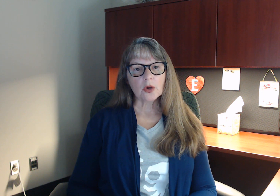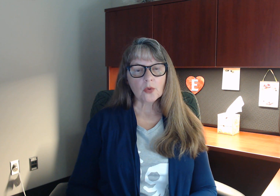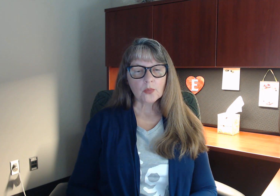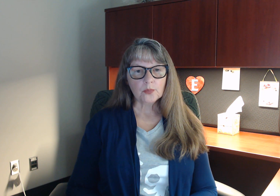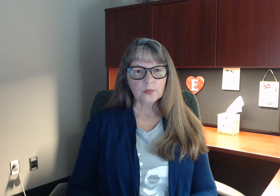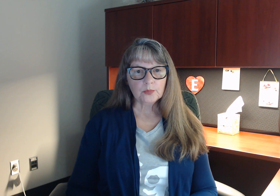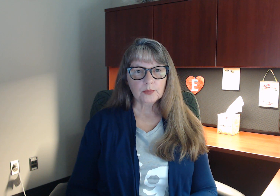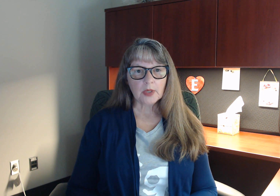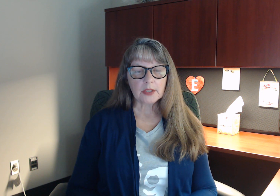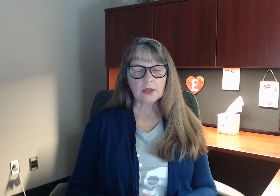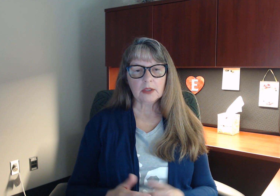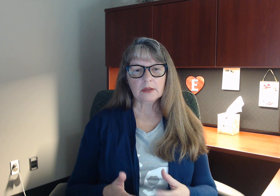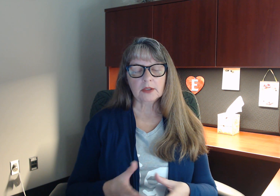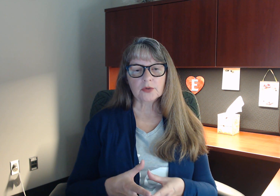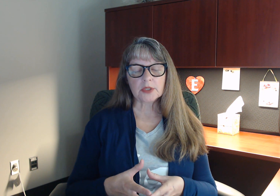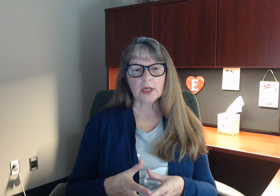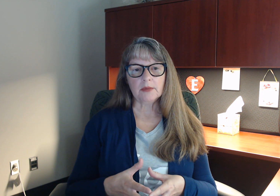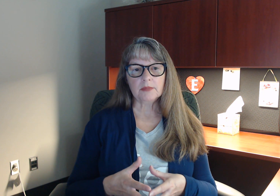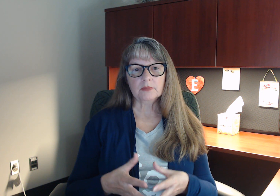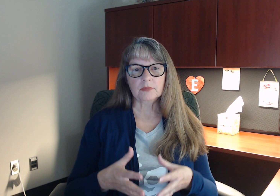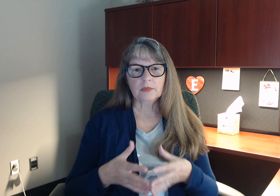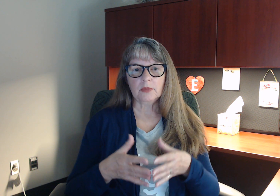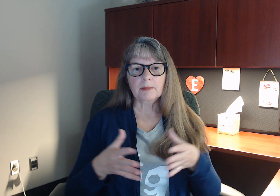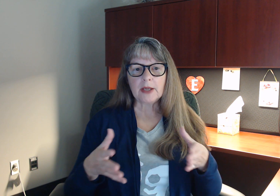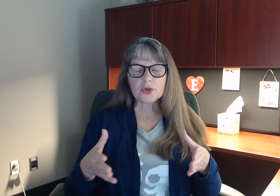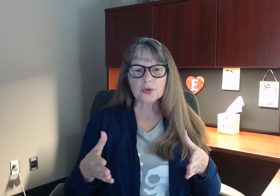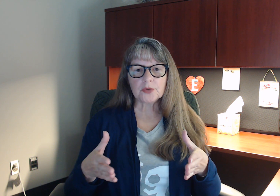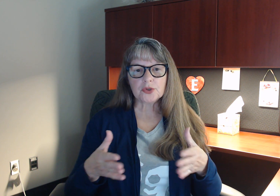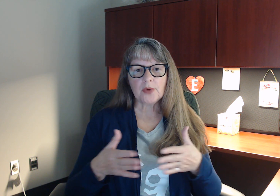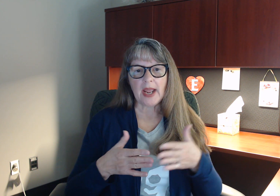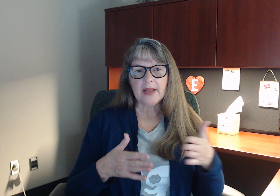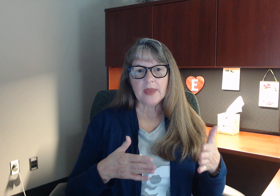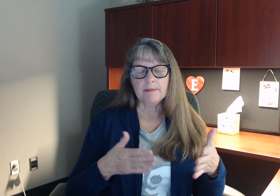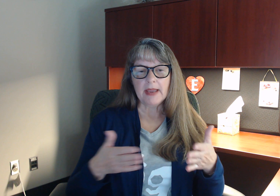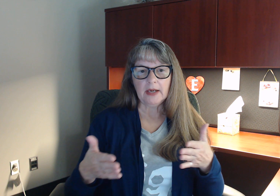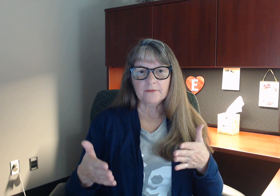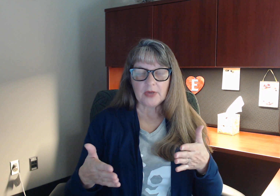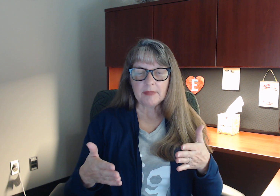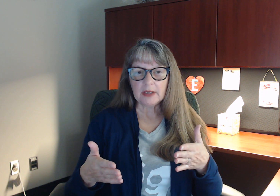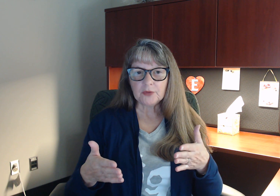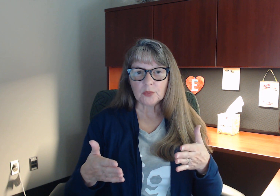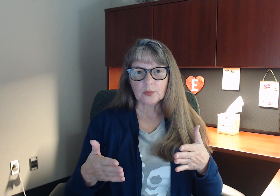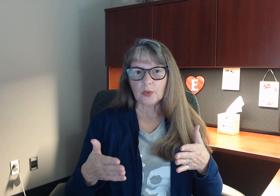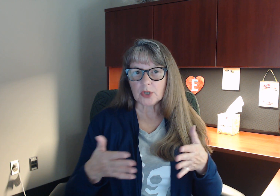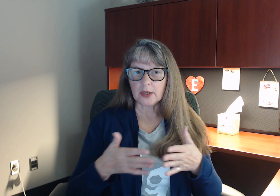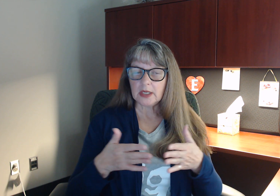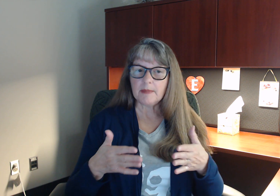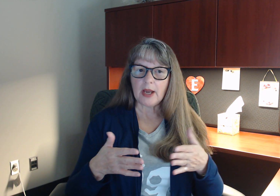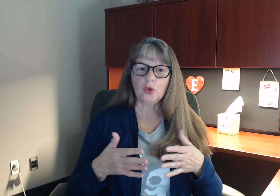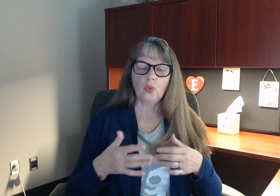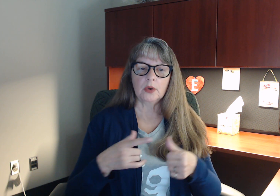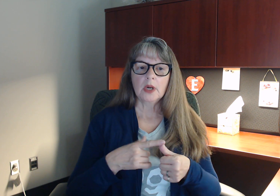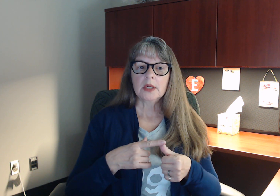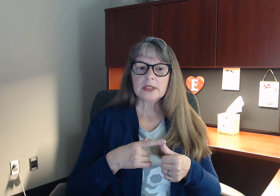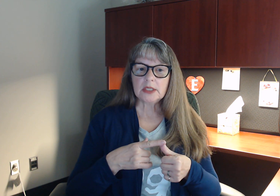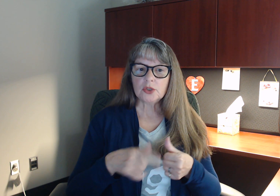So there's make sure that you add that male and female if you're talking about your